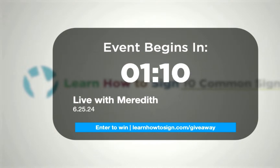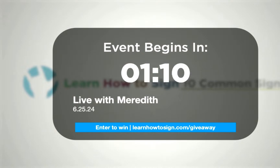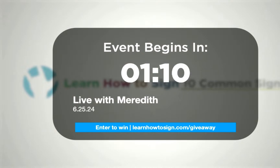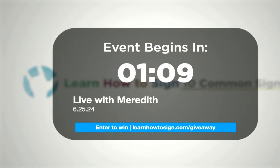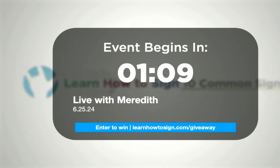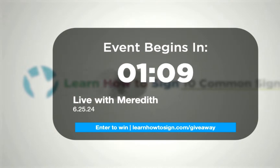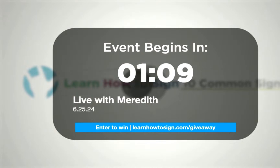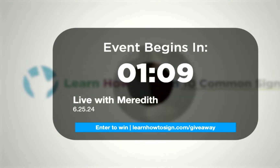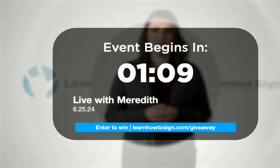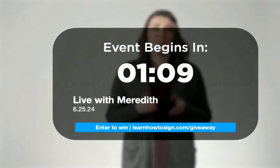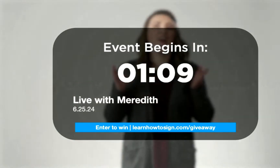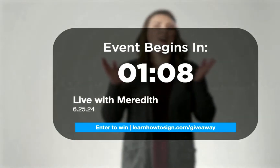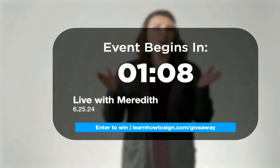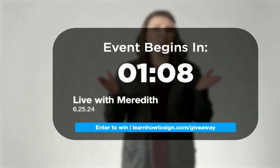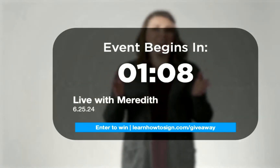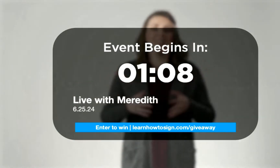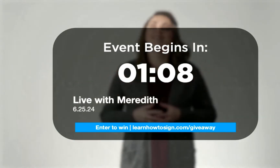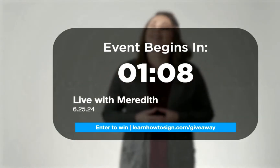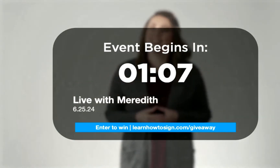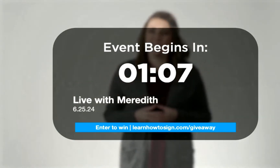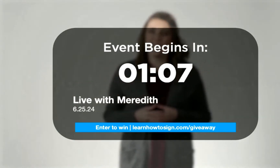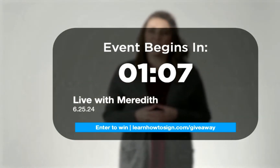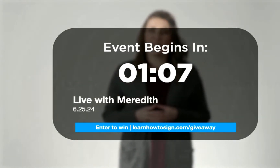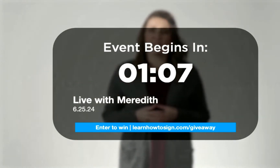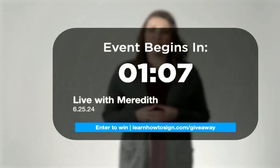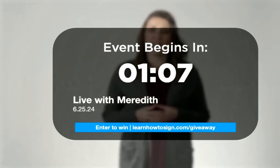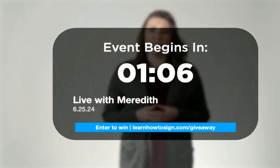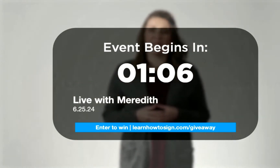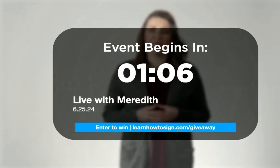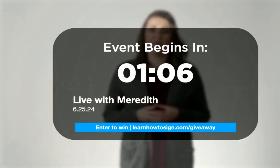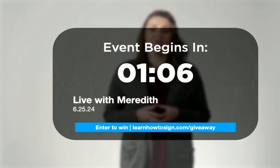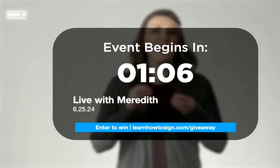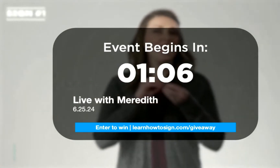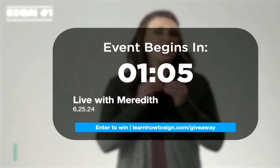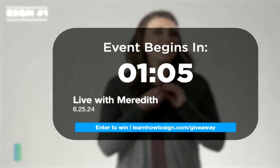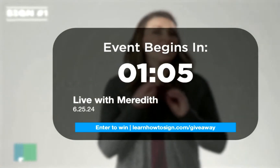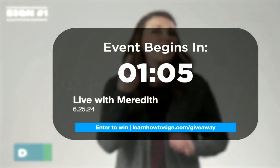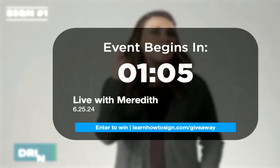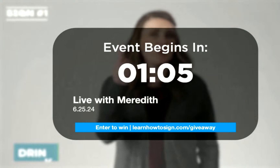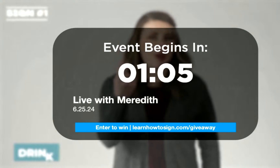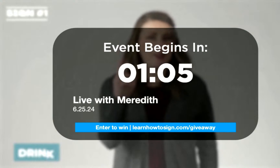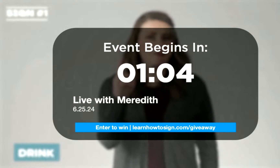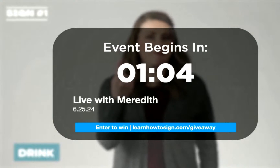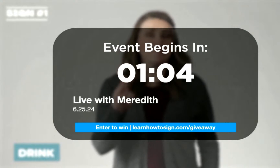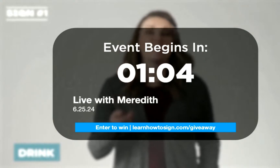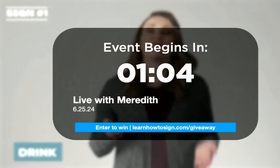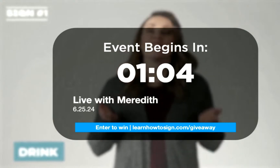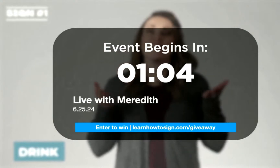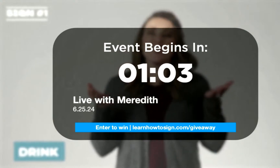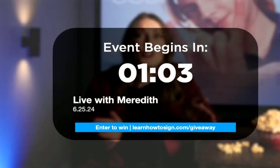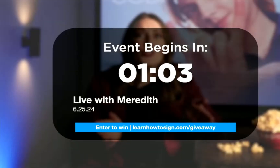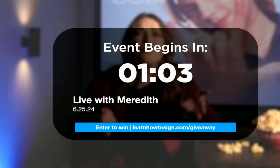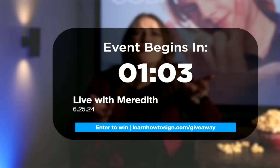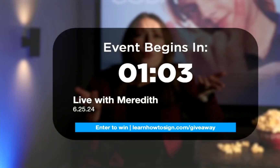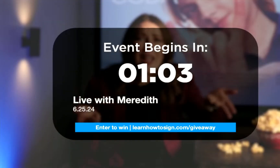is, are you ready for the ride? What have I been waiting for?